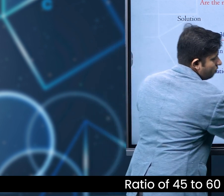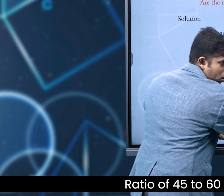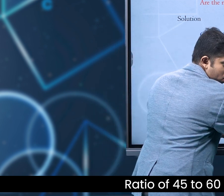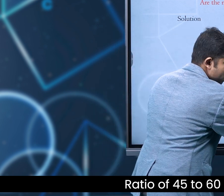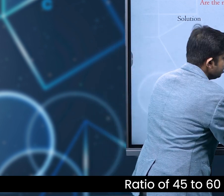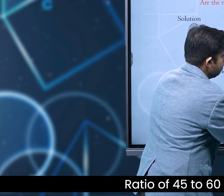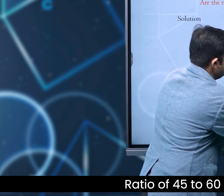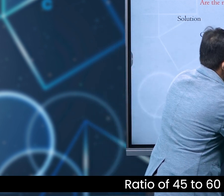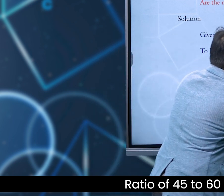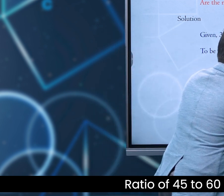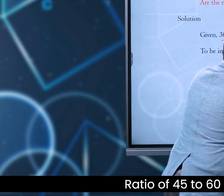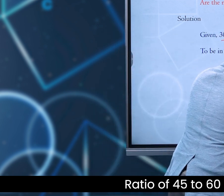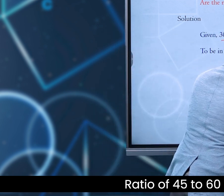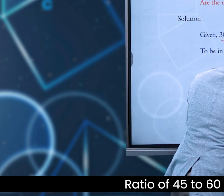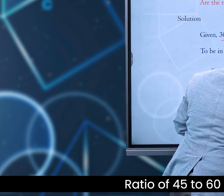which is equal to 3:4.